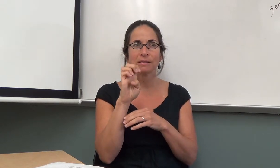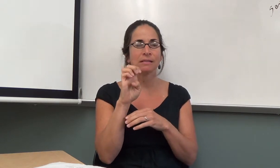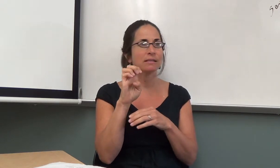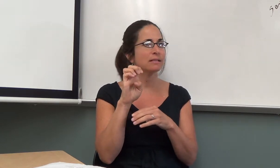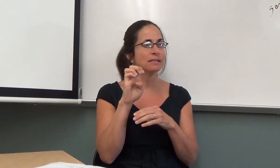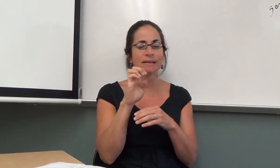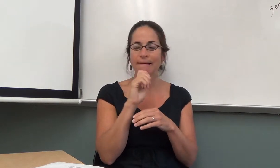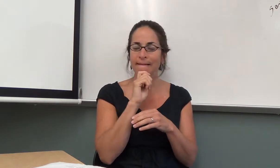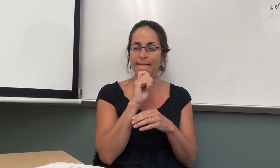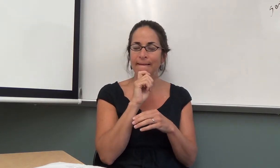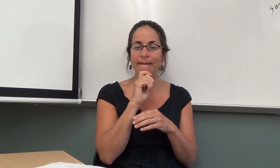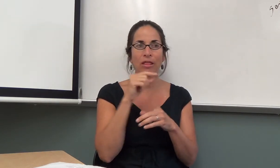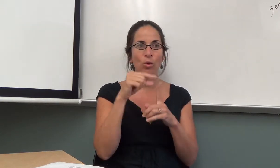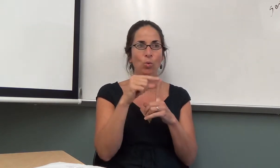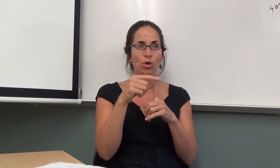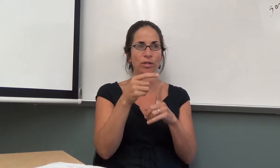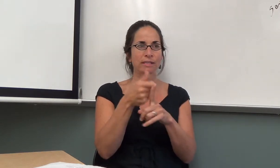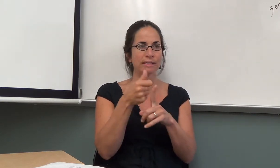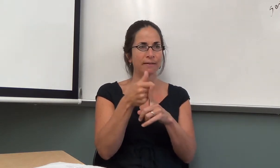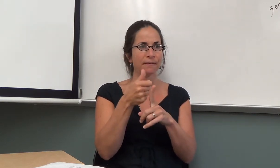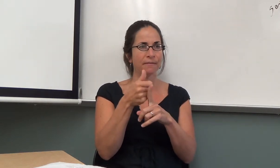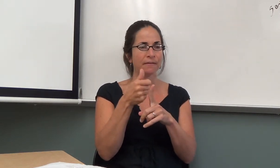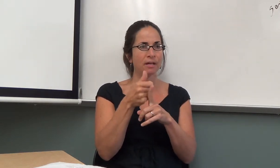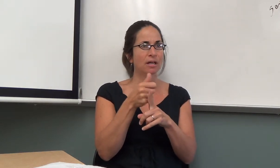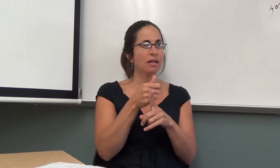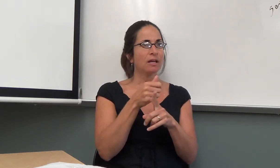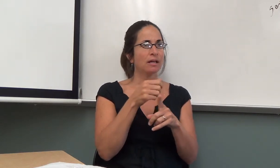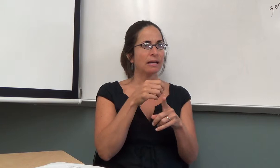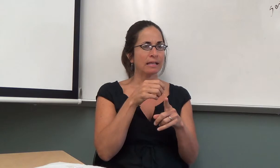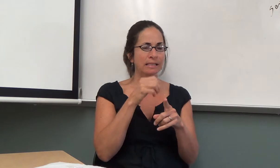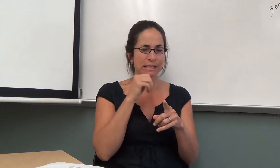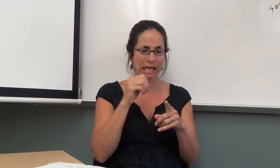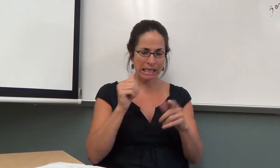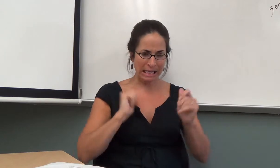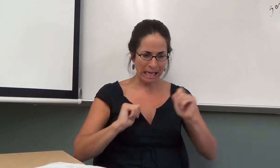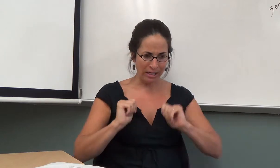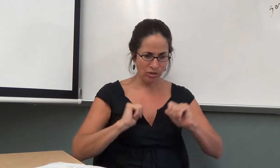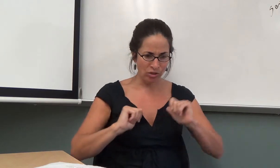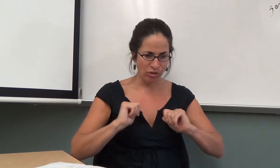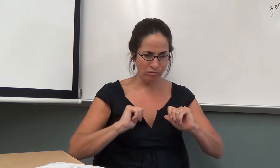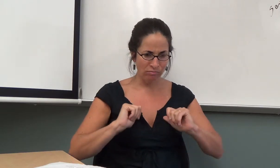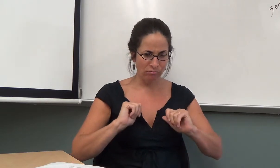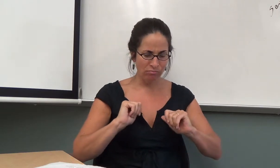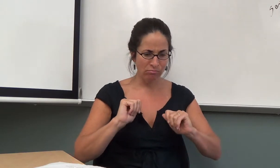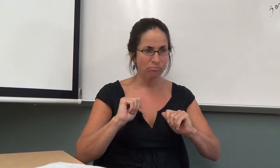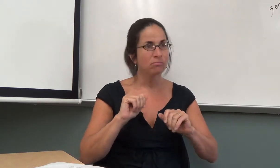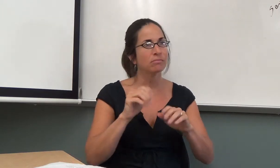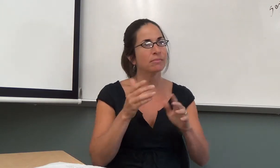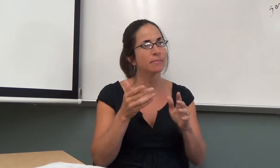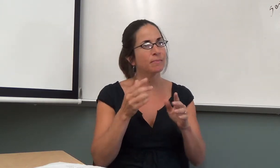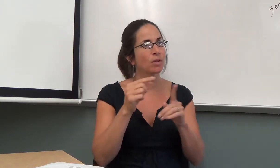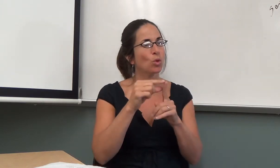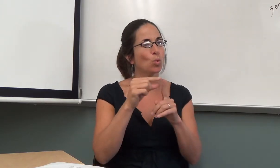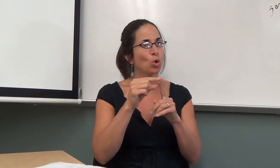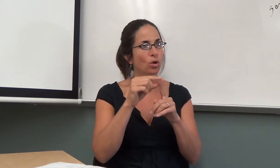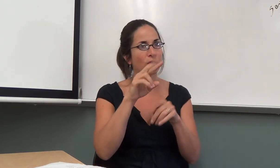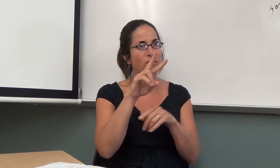it's more the word itself. So Because the you're not word, being violent, you're being non-violence. okay, so the word violence or I would say it's